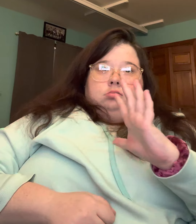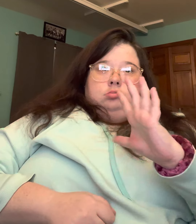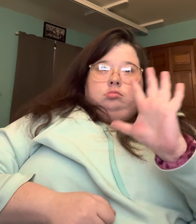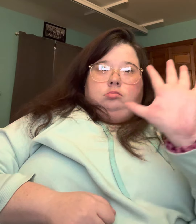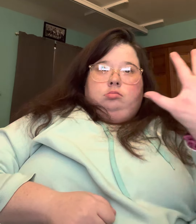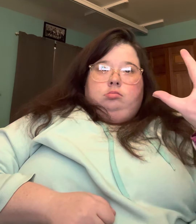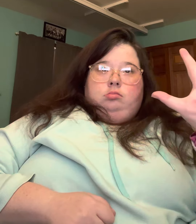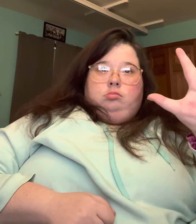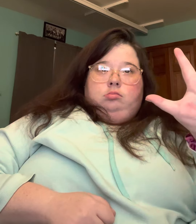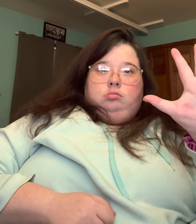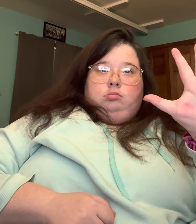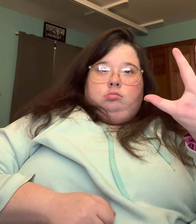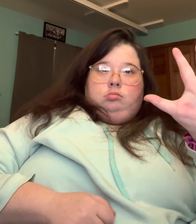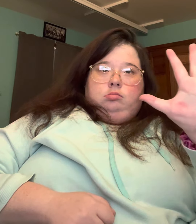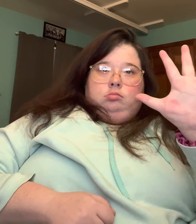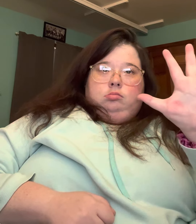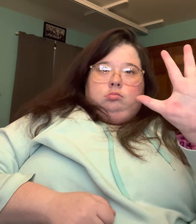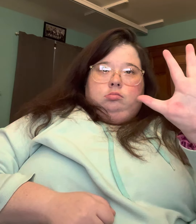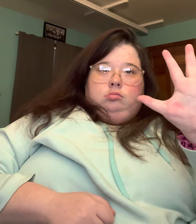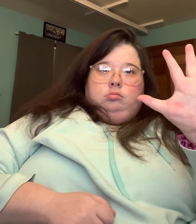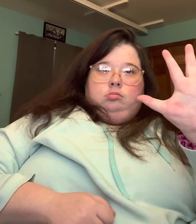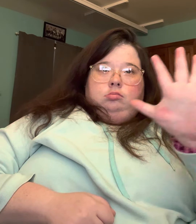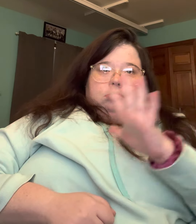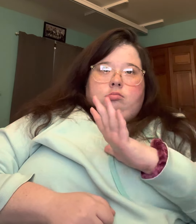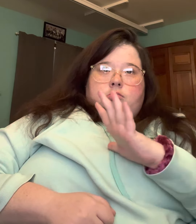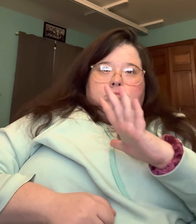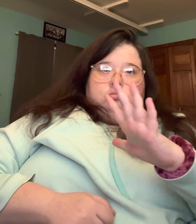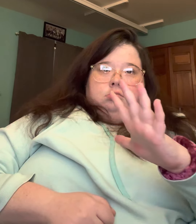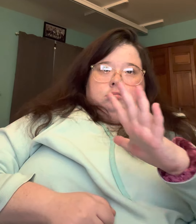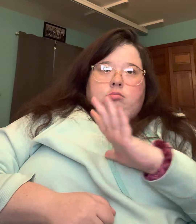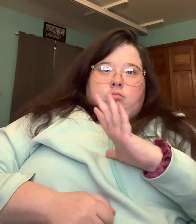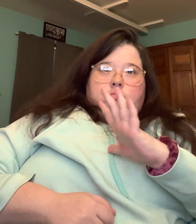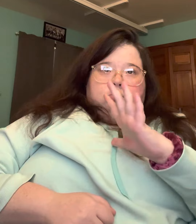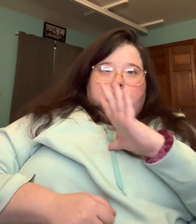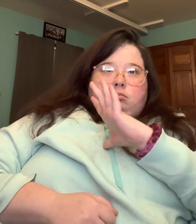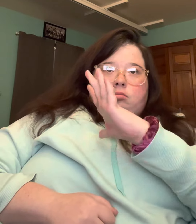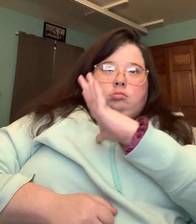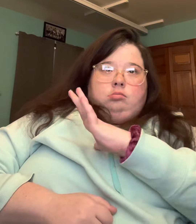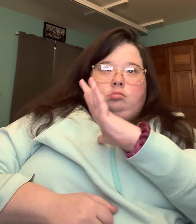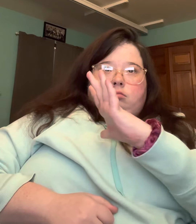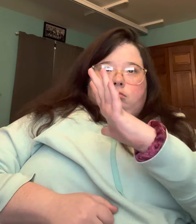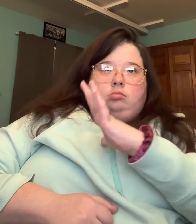All you're doing is you're making a 5. Your thumb is going to go in the center of your chest and tap twice.